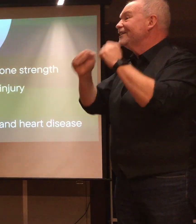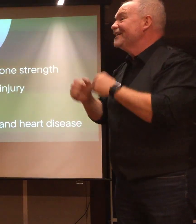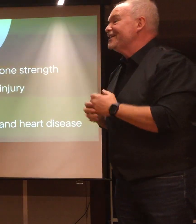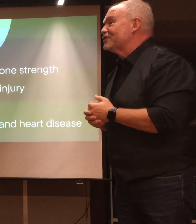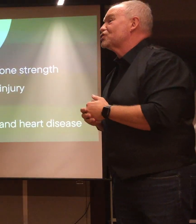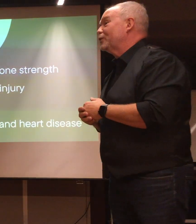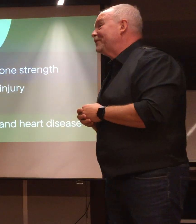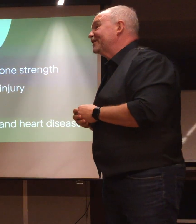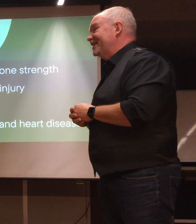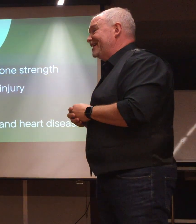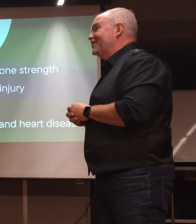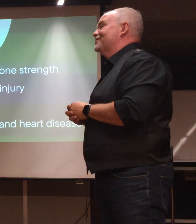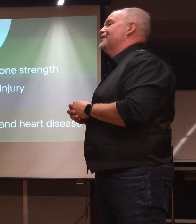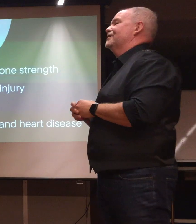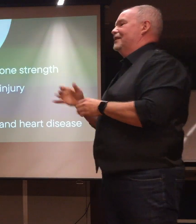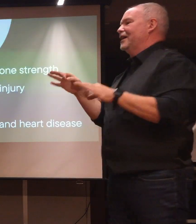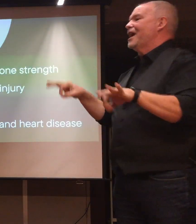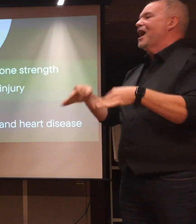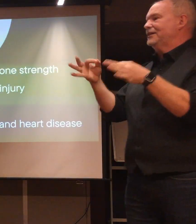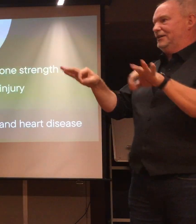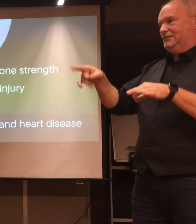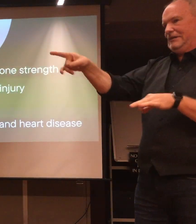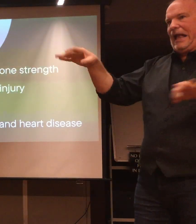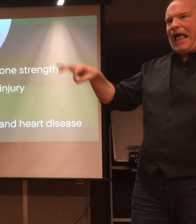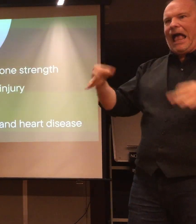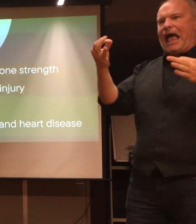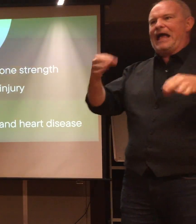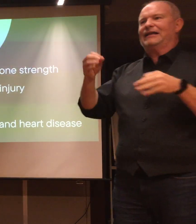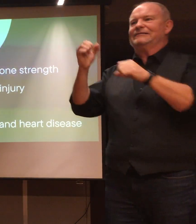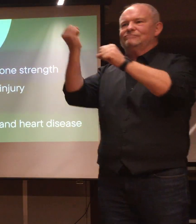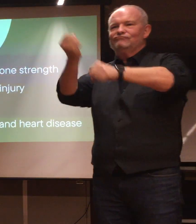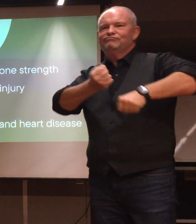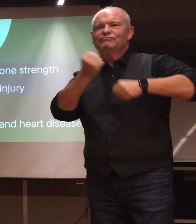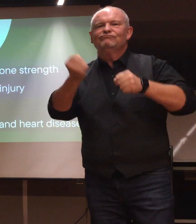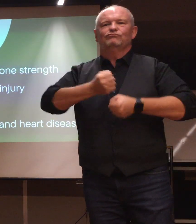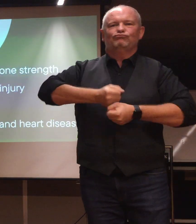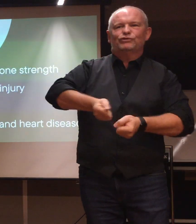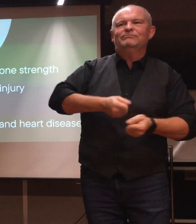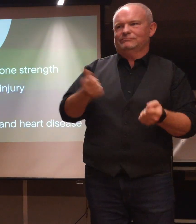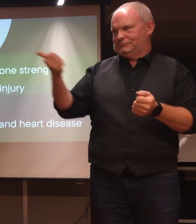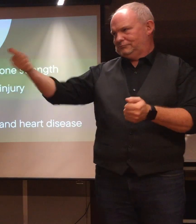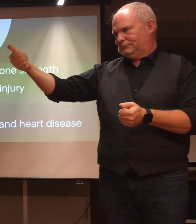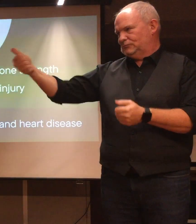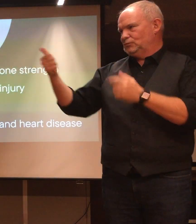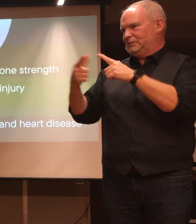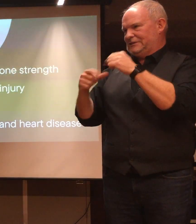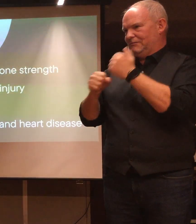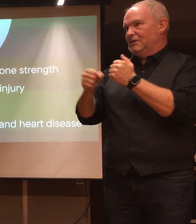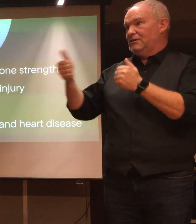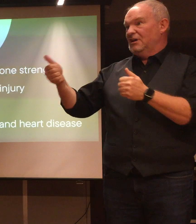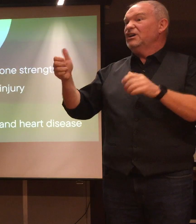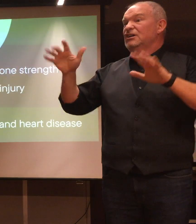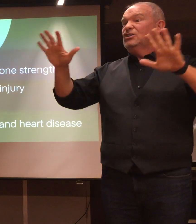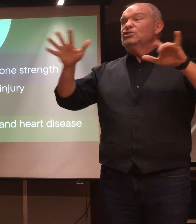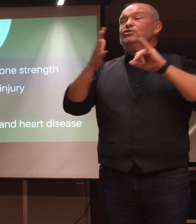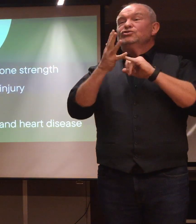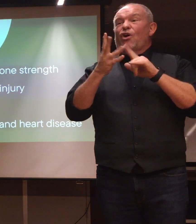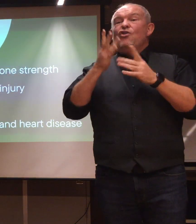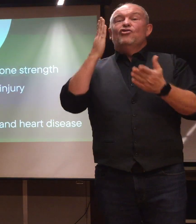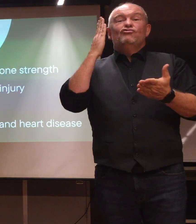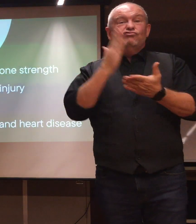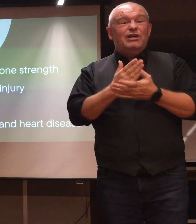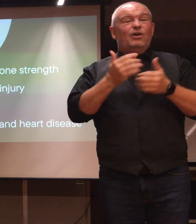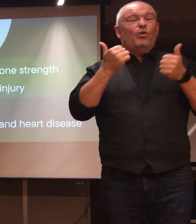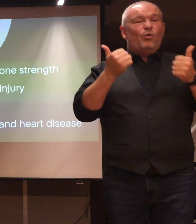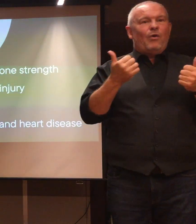Oh, trimming leaves and sweeping Trimming leaves, yes, beautiful Gardening. example, beautiful example. So it's really, really